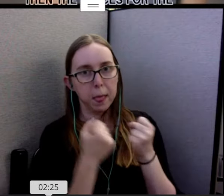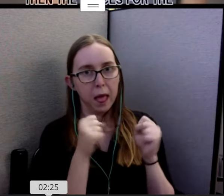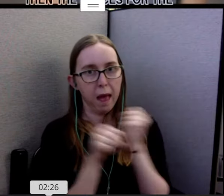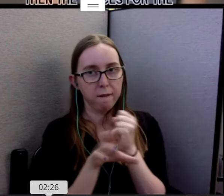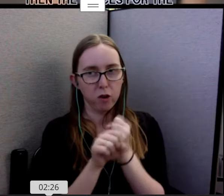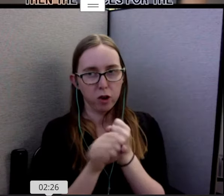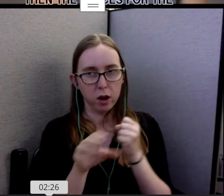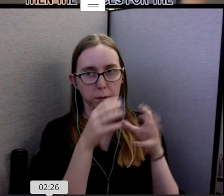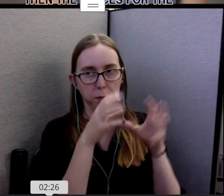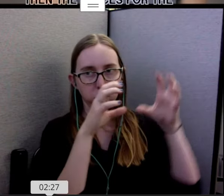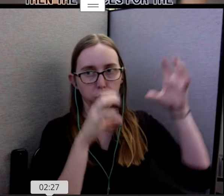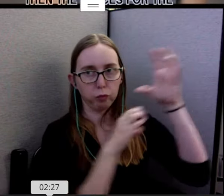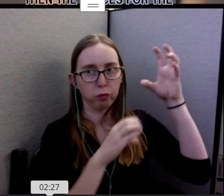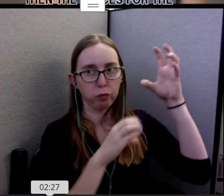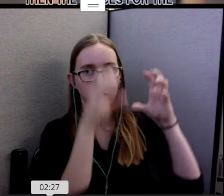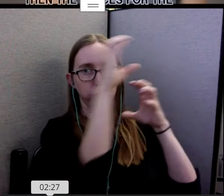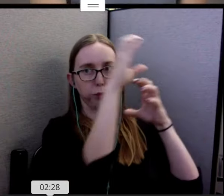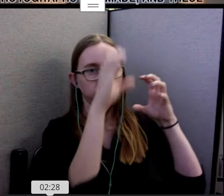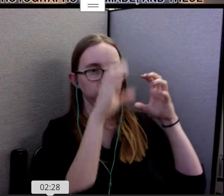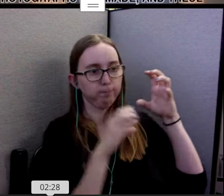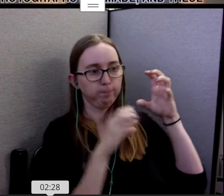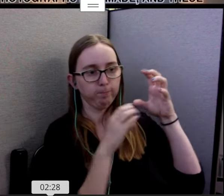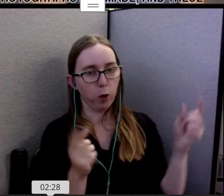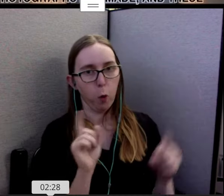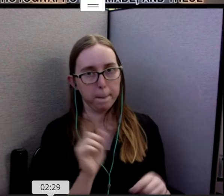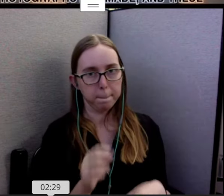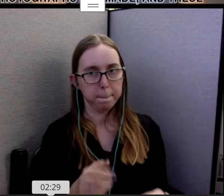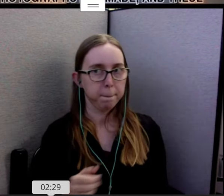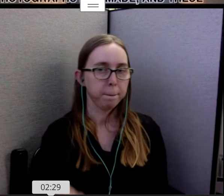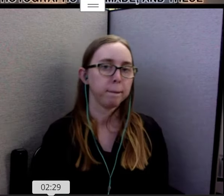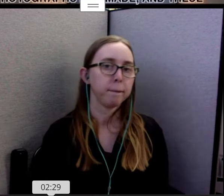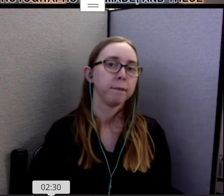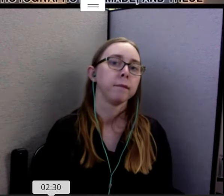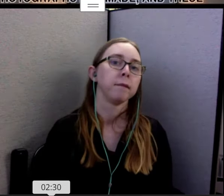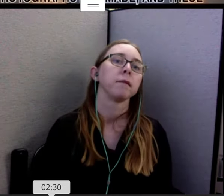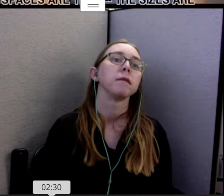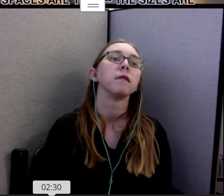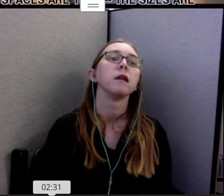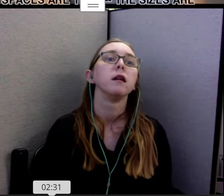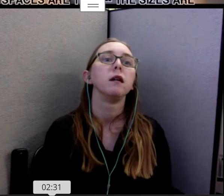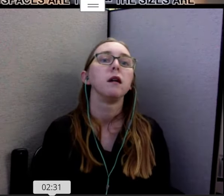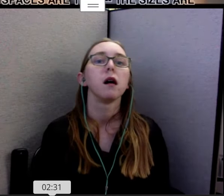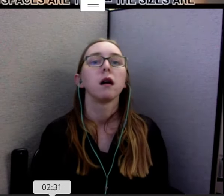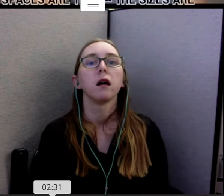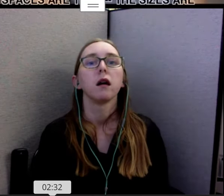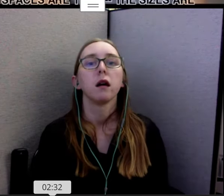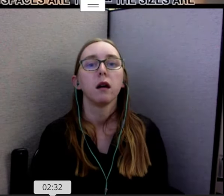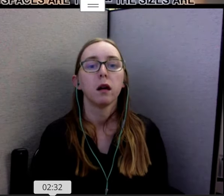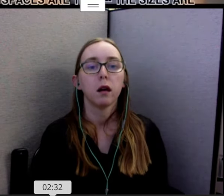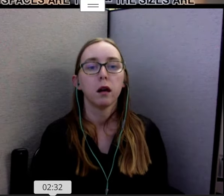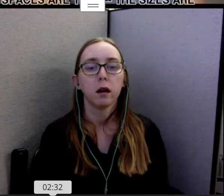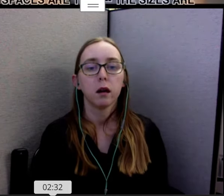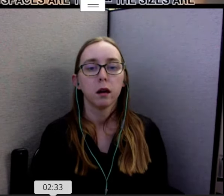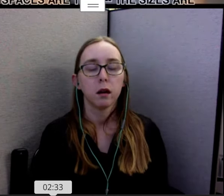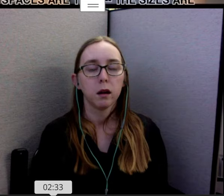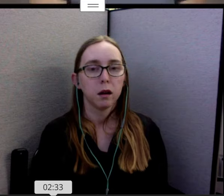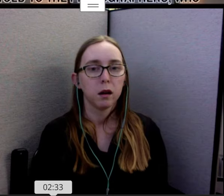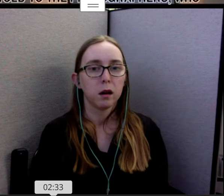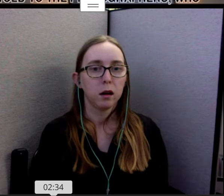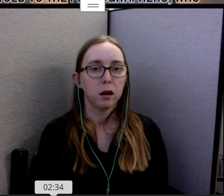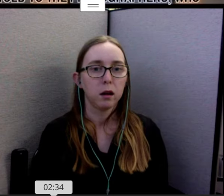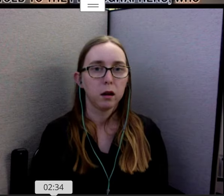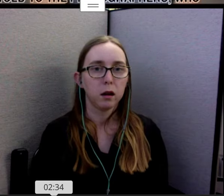Then the spaces for the photographs are made, and these spaces are then, the